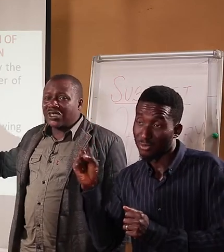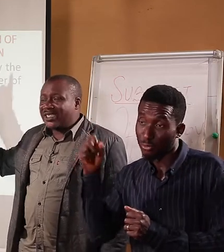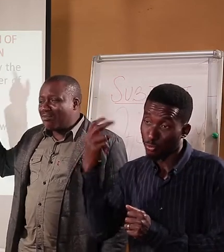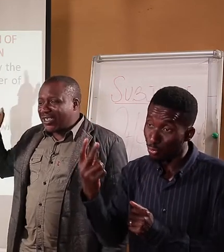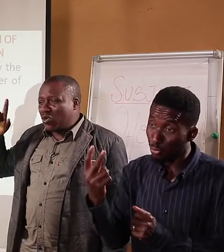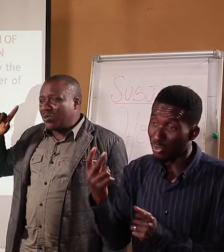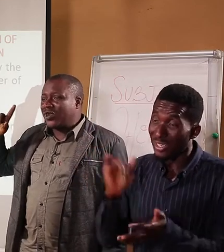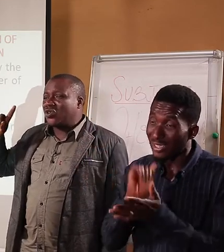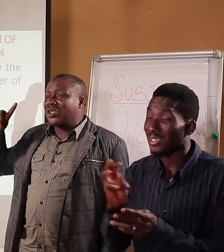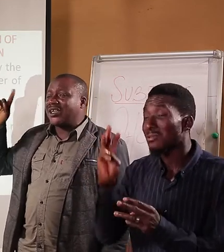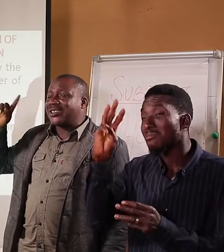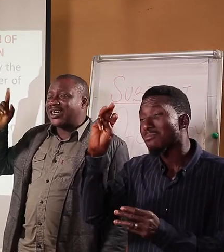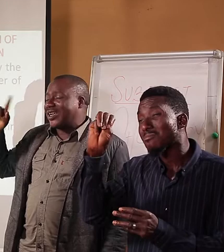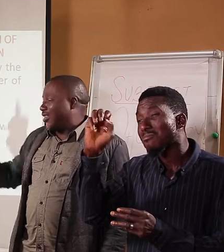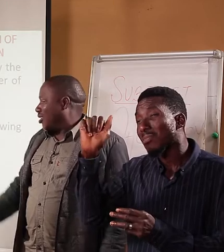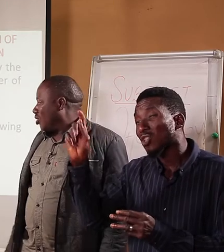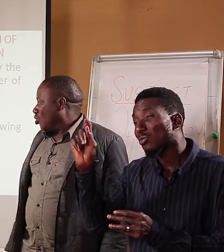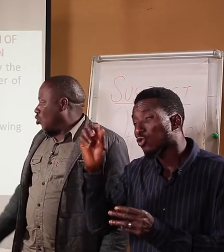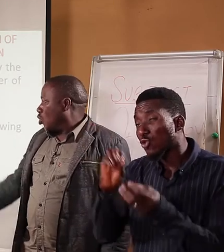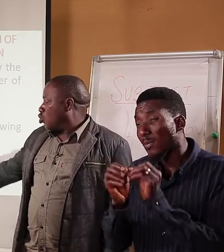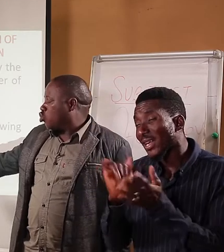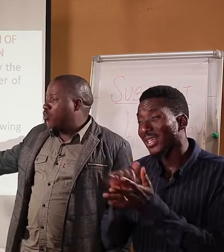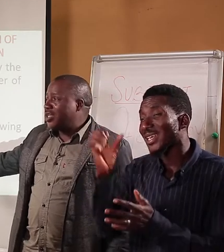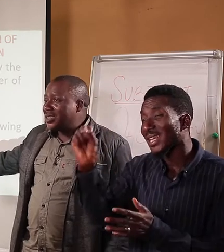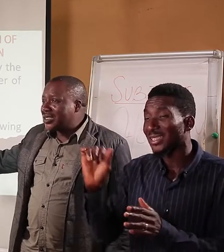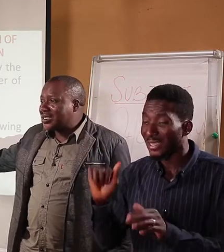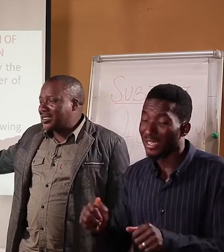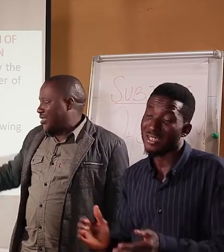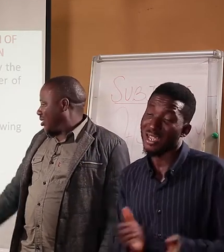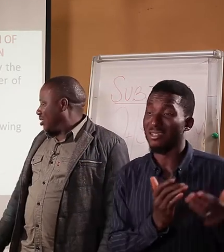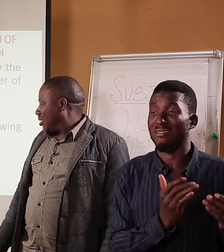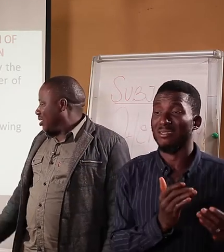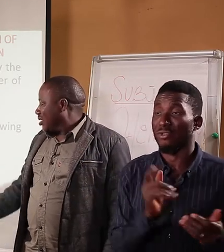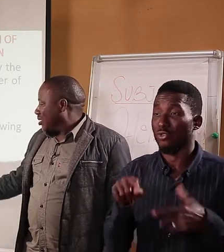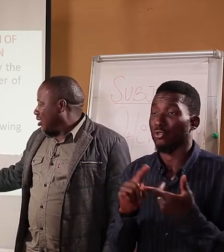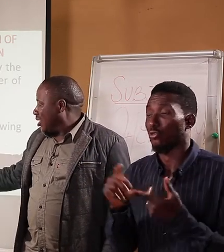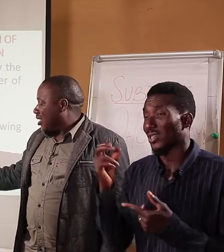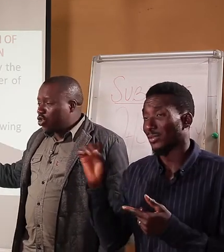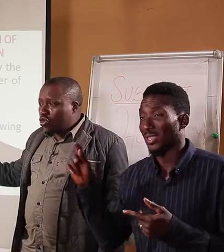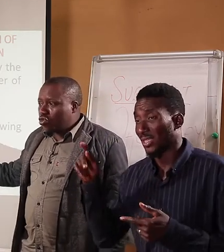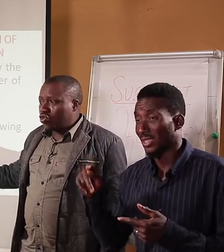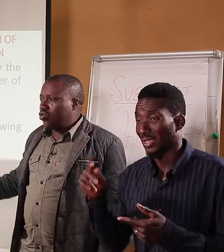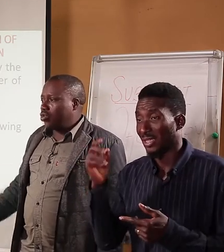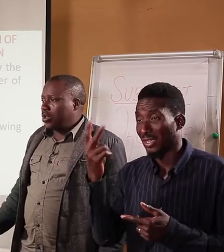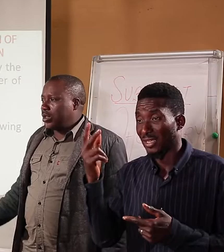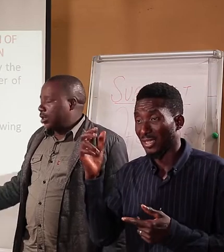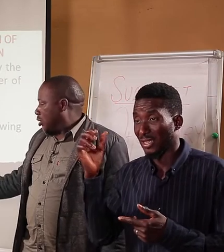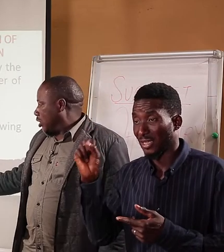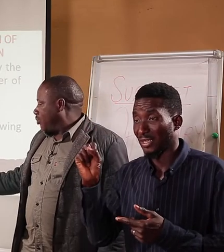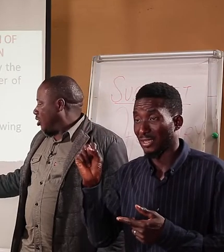2s2, because that's the maximum number of electrons that s can carry. You go to 2p6, 3s2,